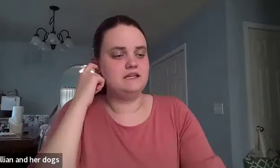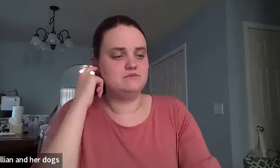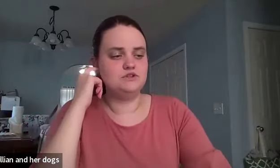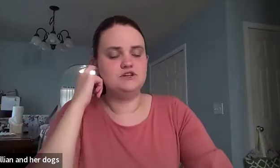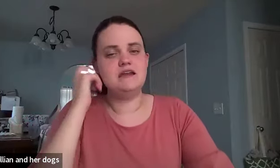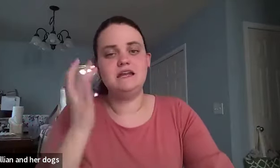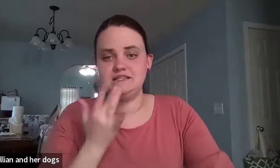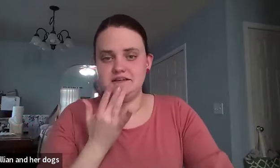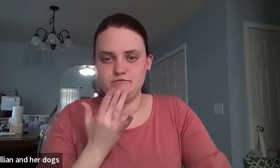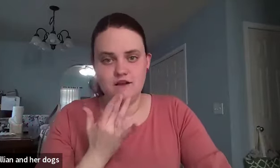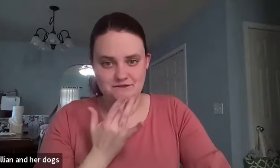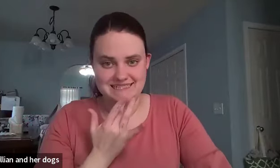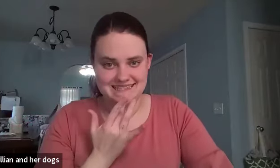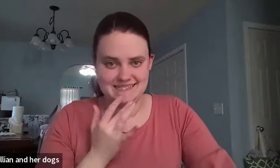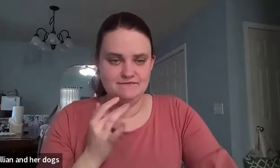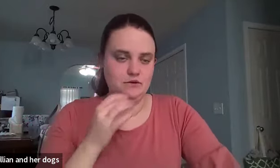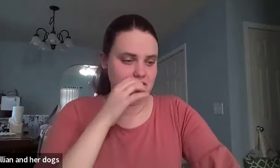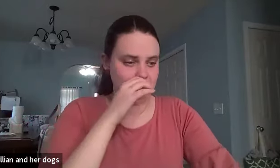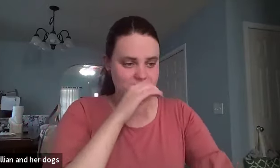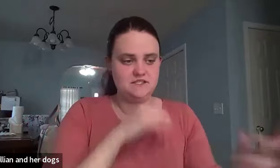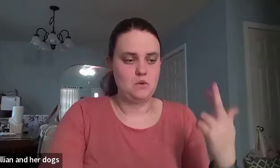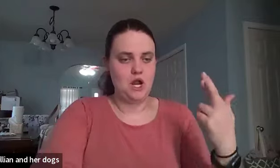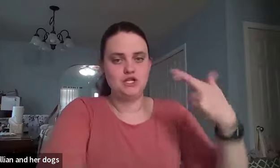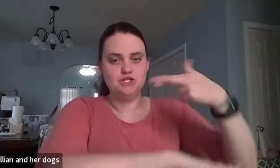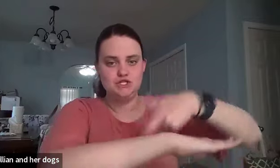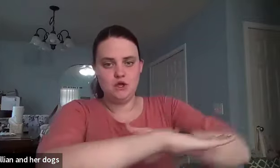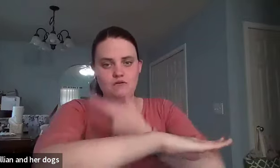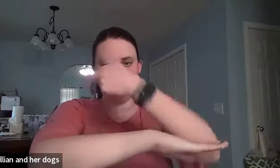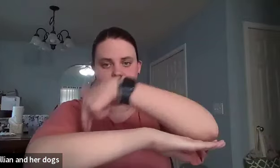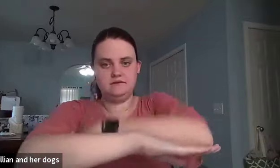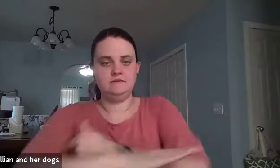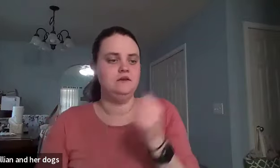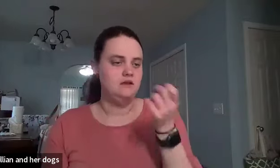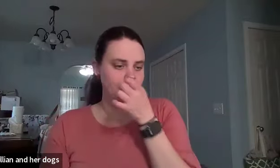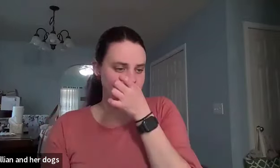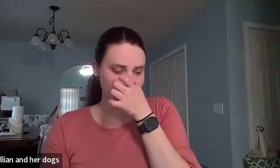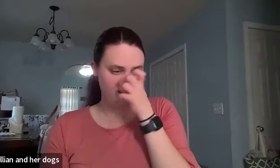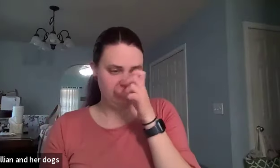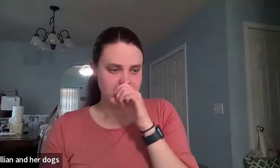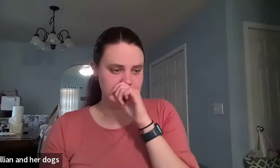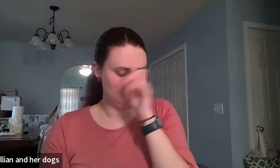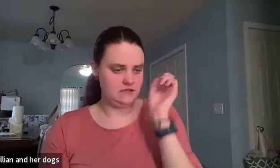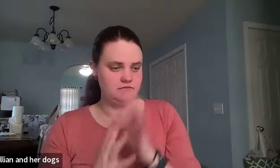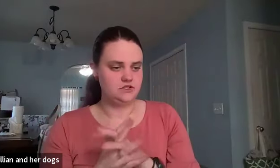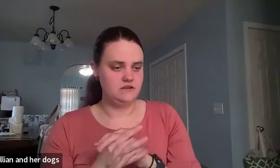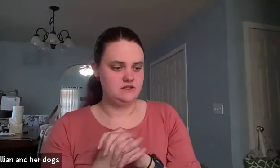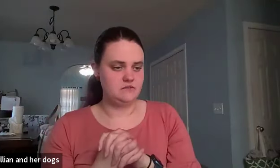It is more so, it is a preference for me. So, dolphin. Let's see. I'm trying to think